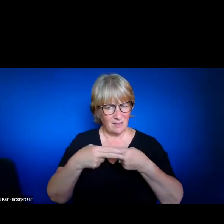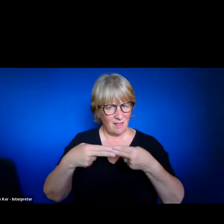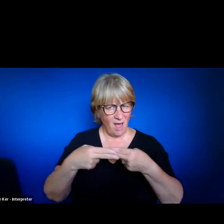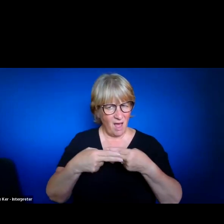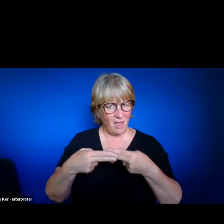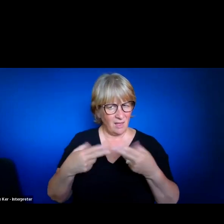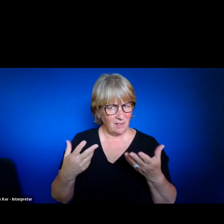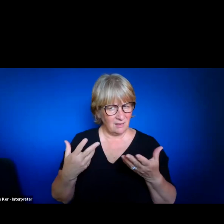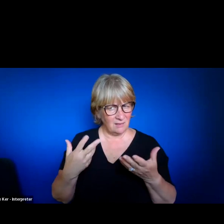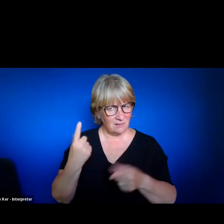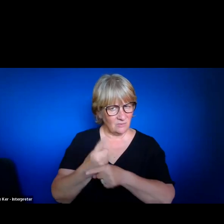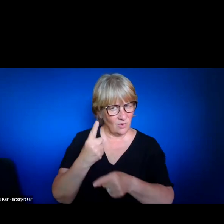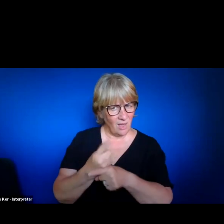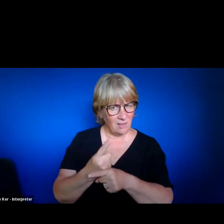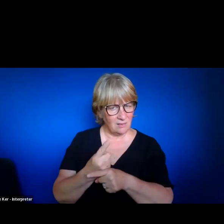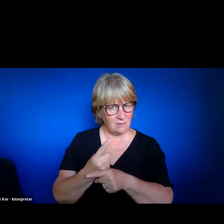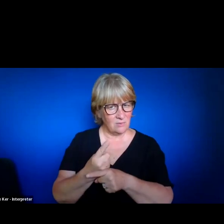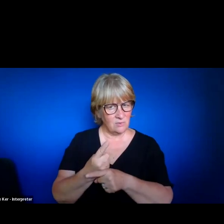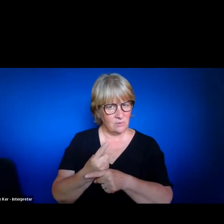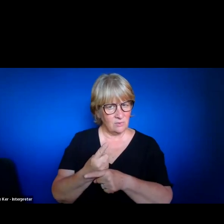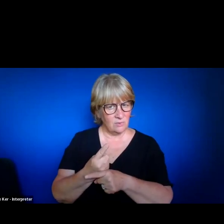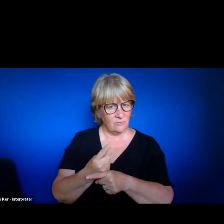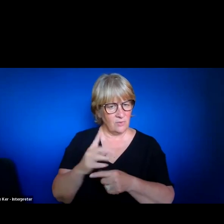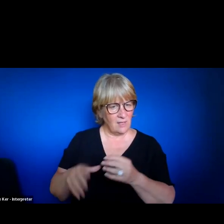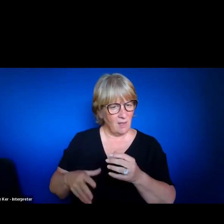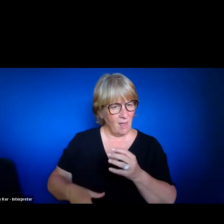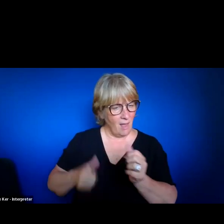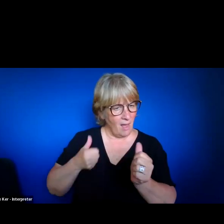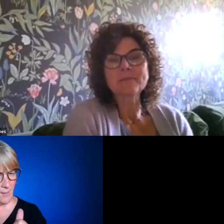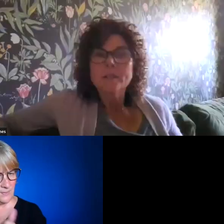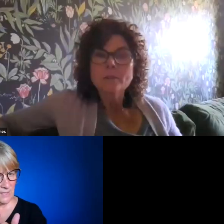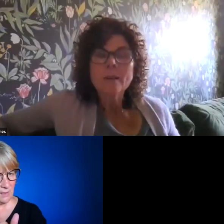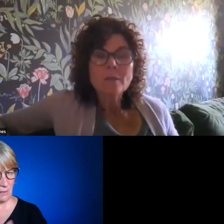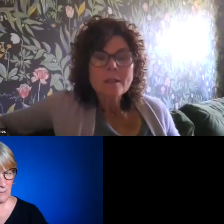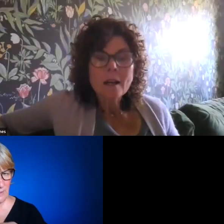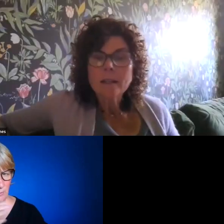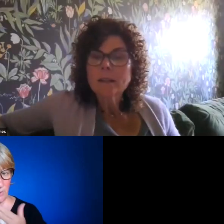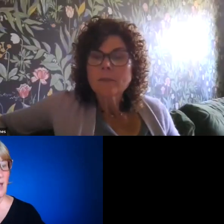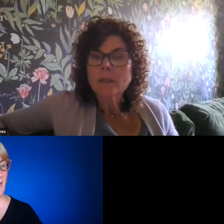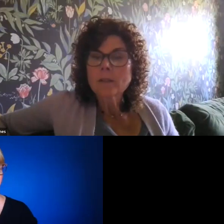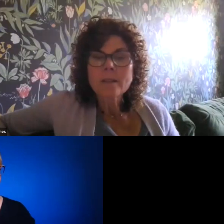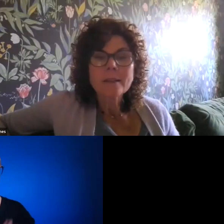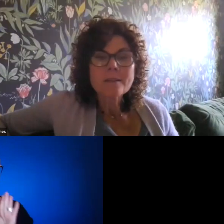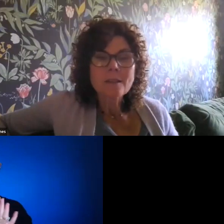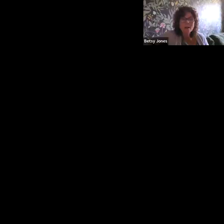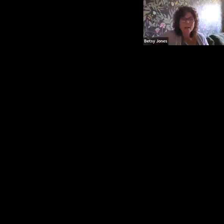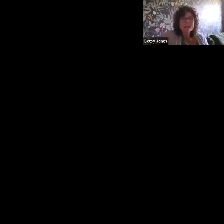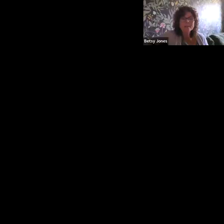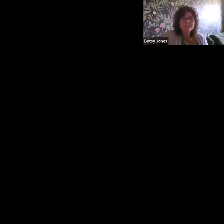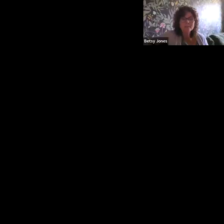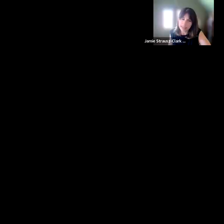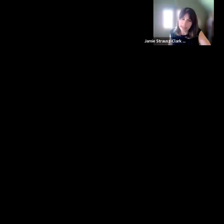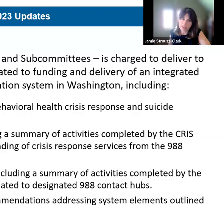accompany the update on committee process. Is that right? I do. I have one slide. Okay. We can go to that